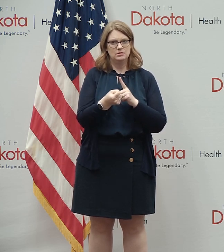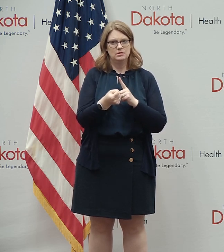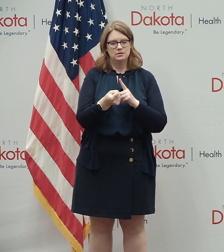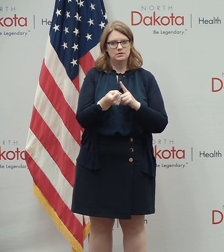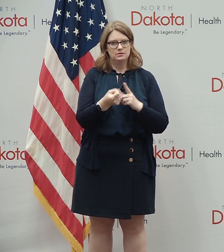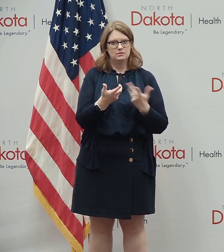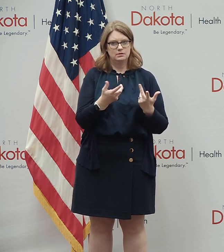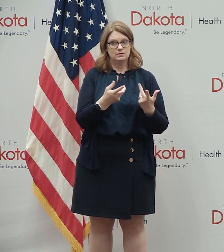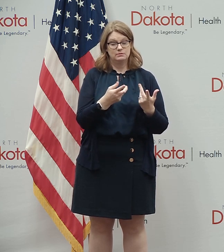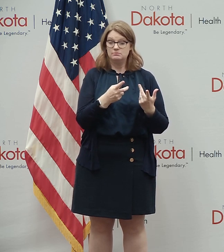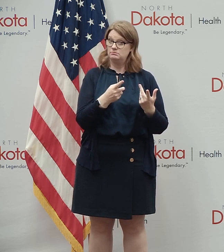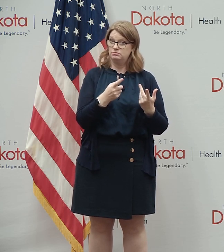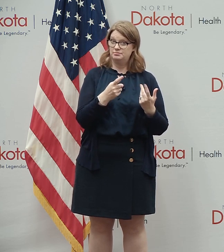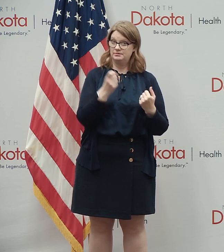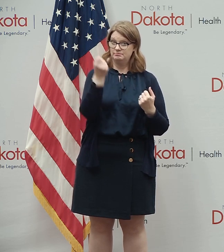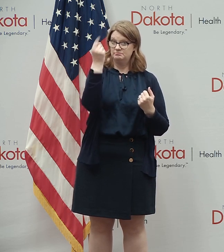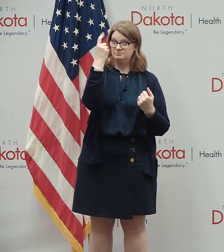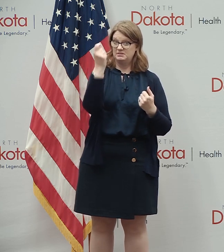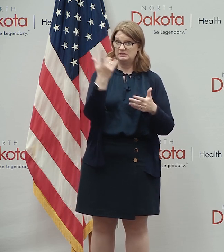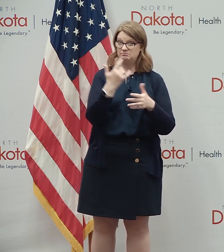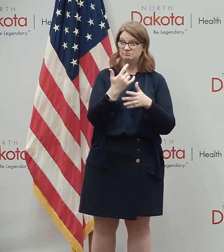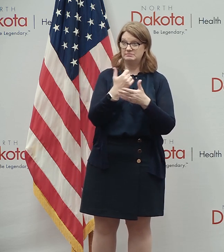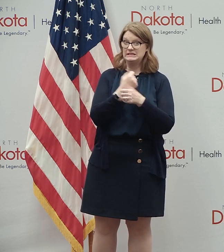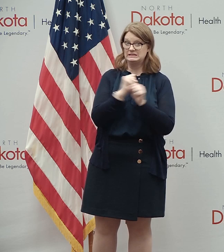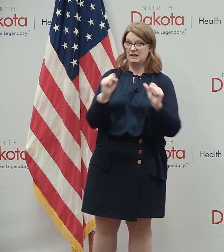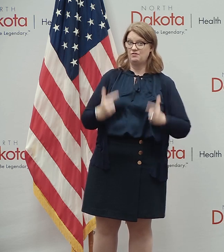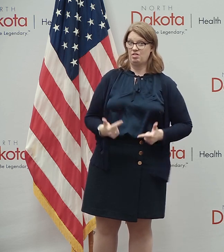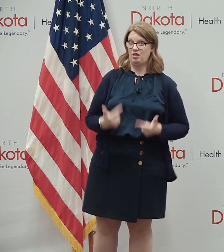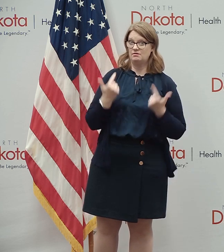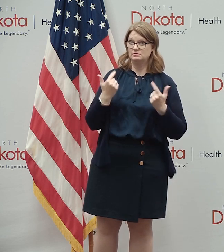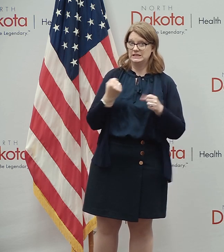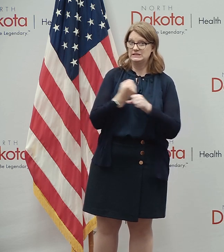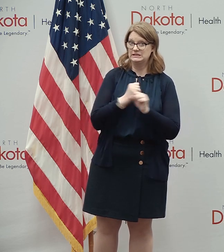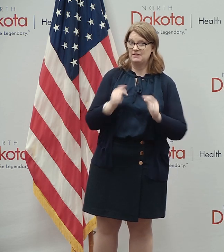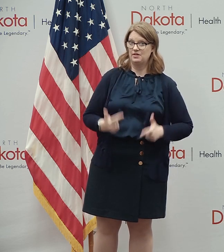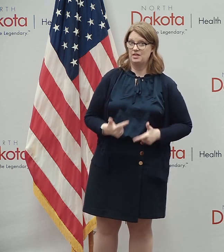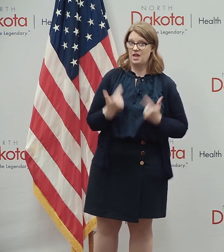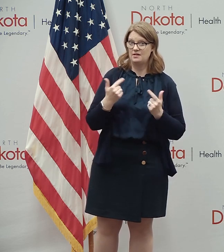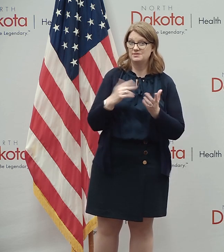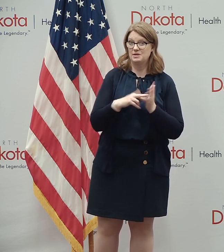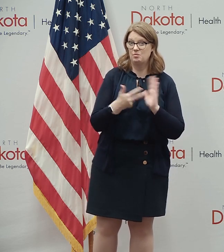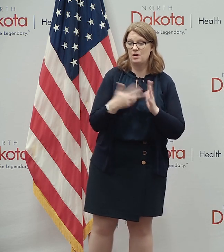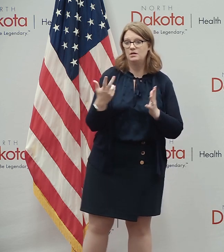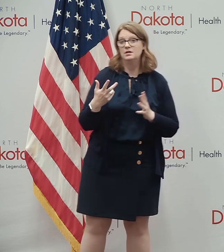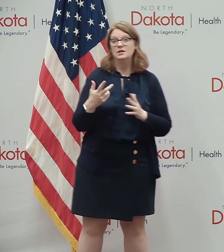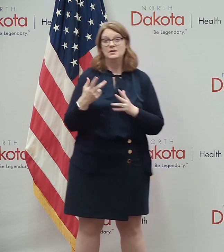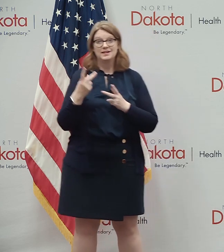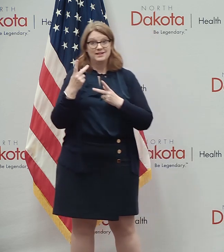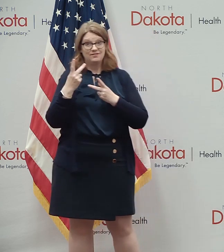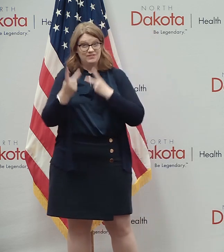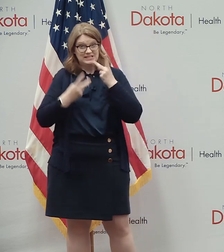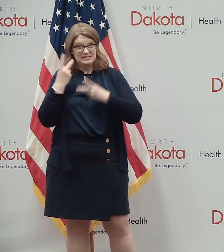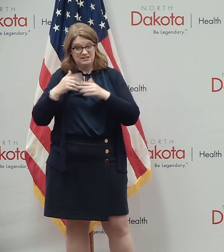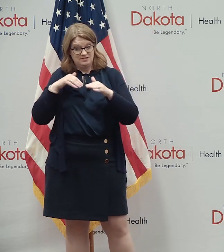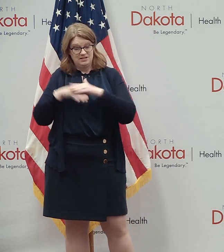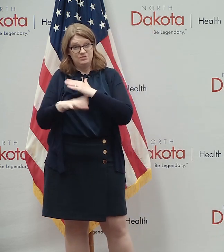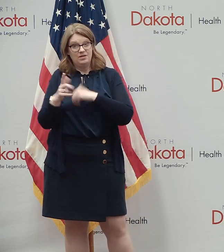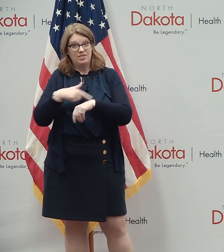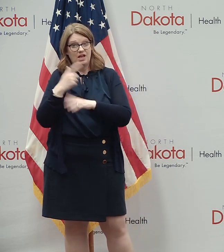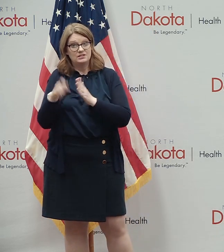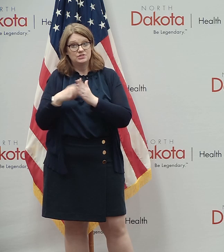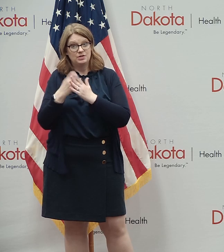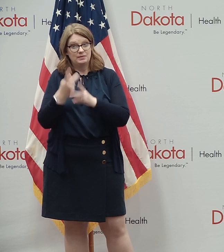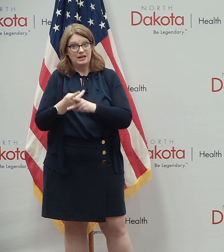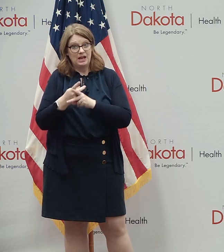helped save lives, has been to suspend visitation to long-term care facilities. We did